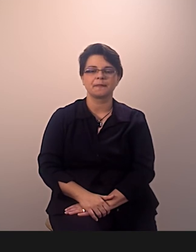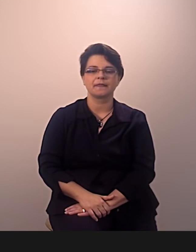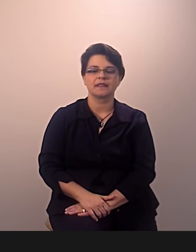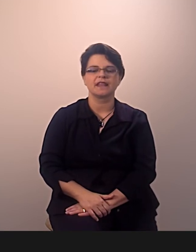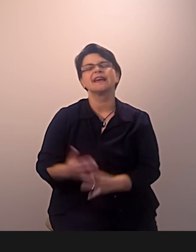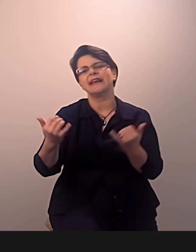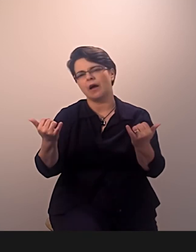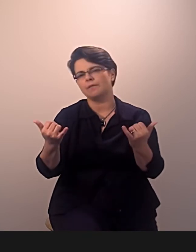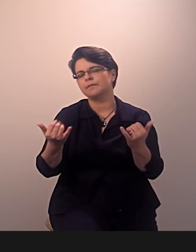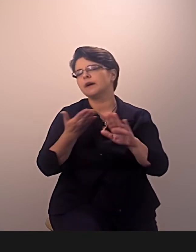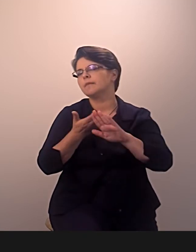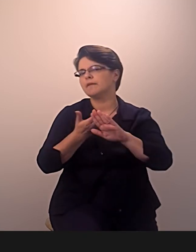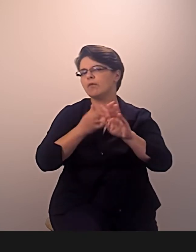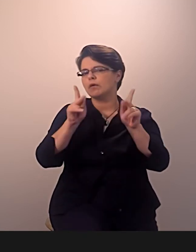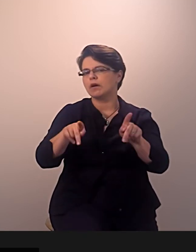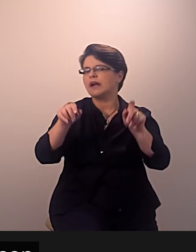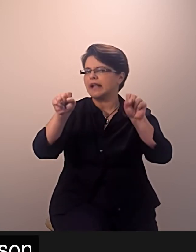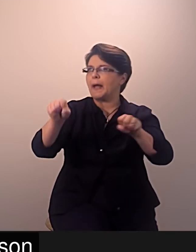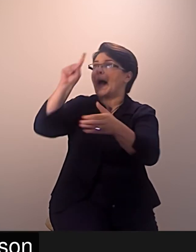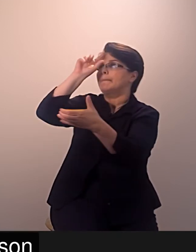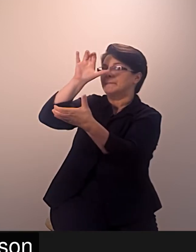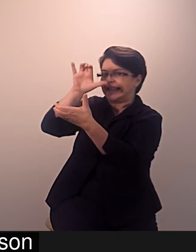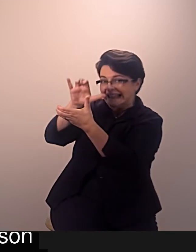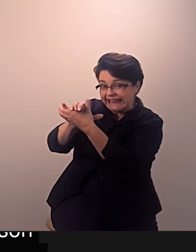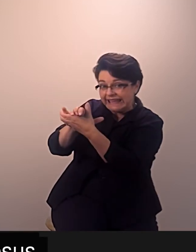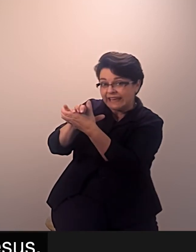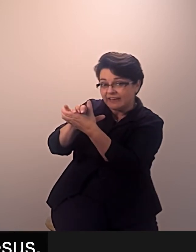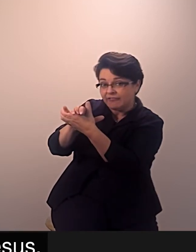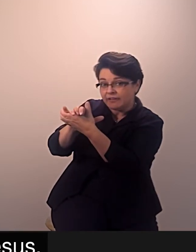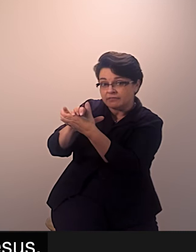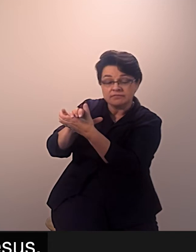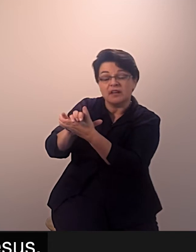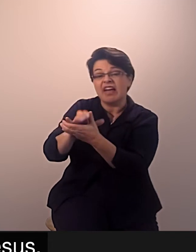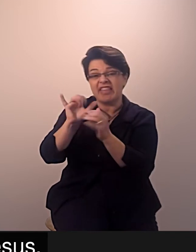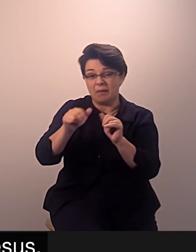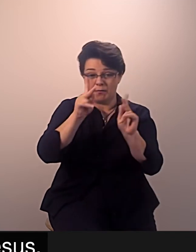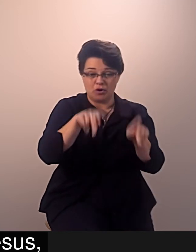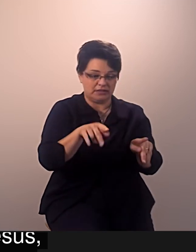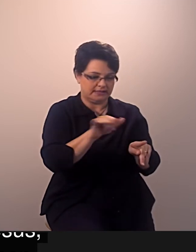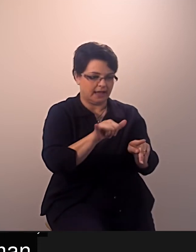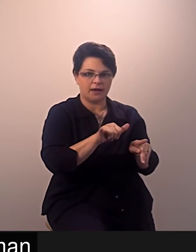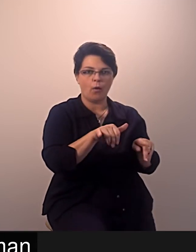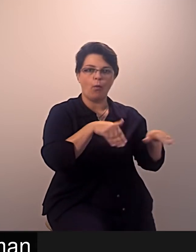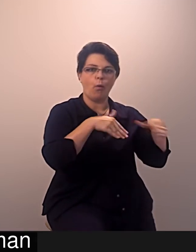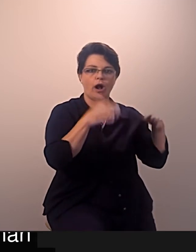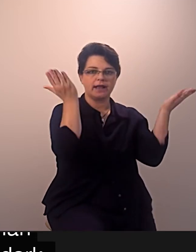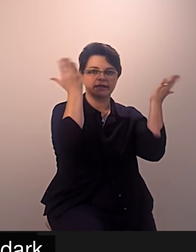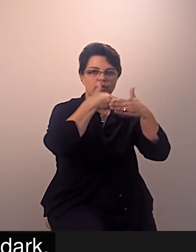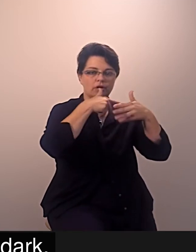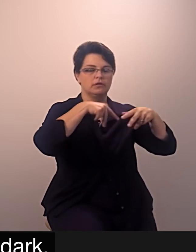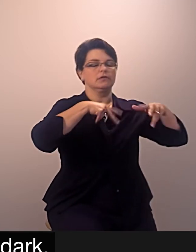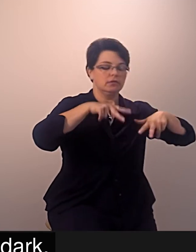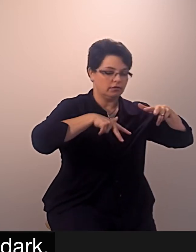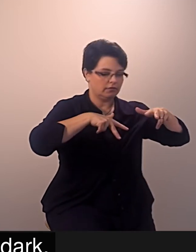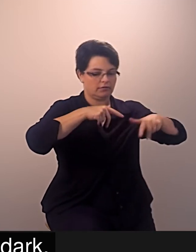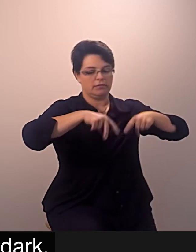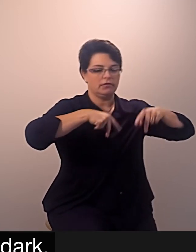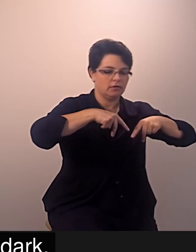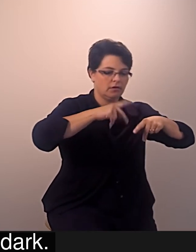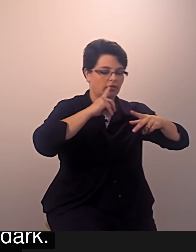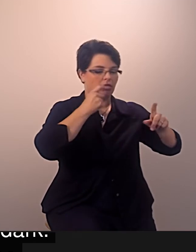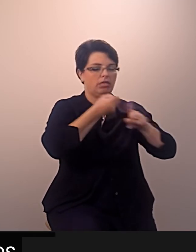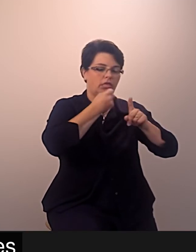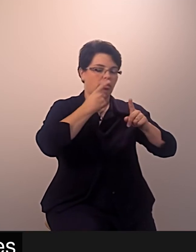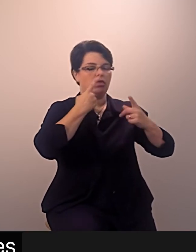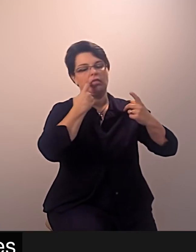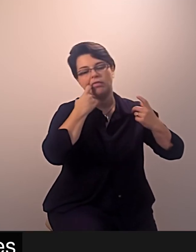Before a person believes in Jesus, he is like a man walking in the dark. He stumbles and often falls into